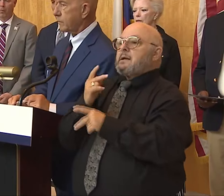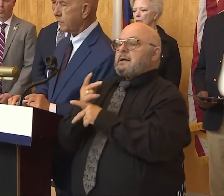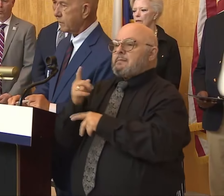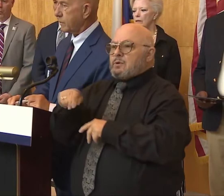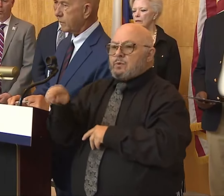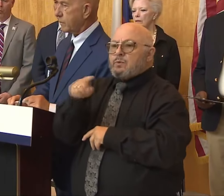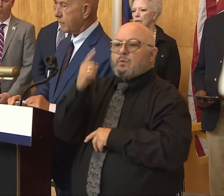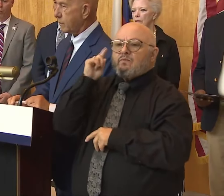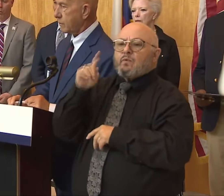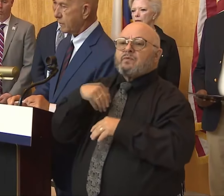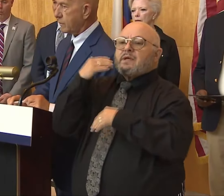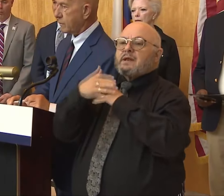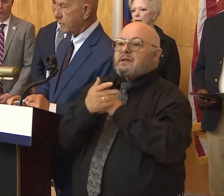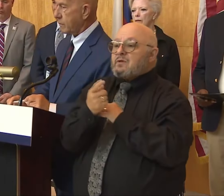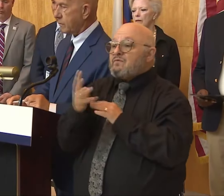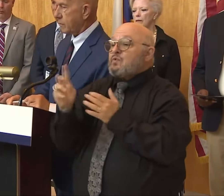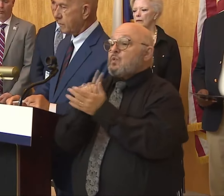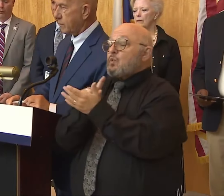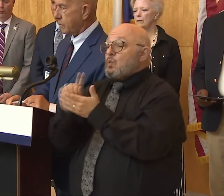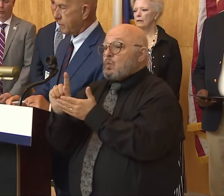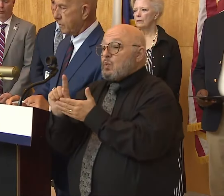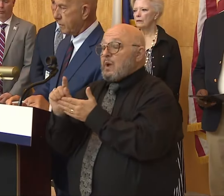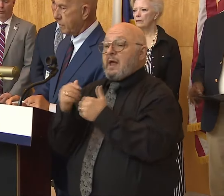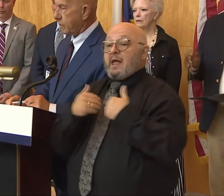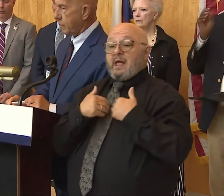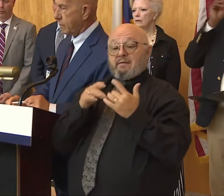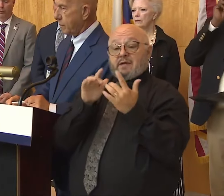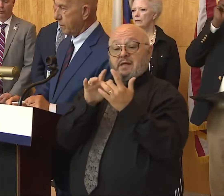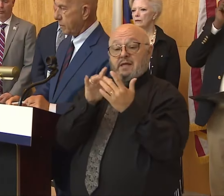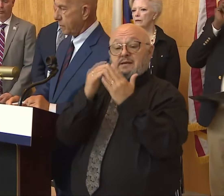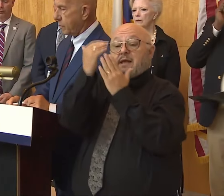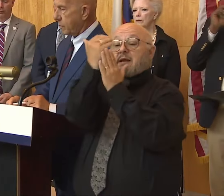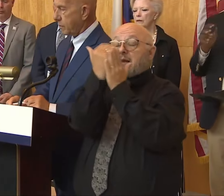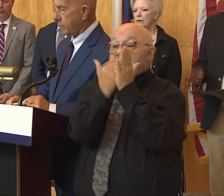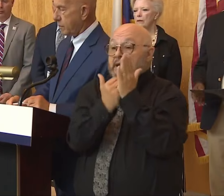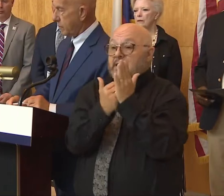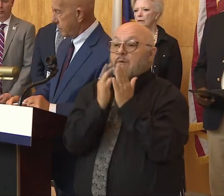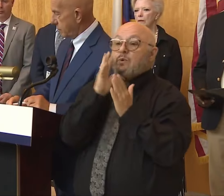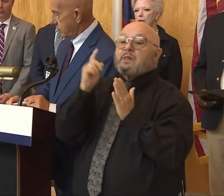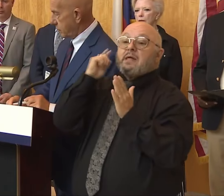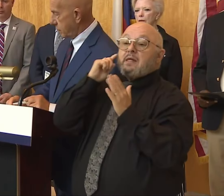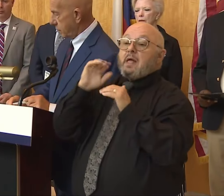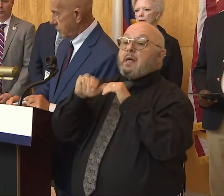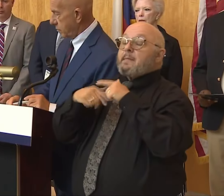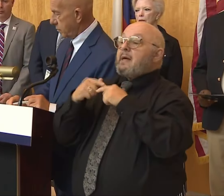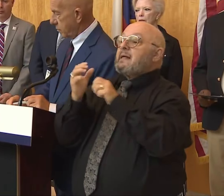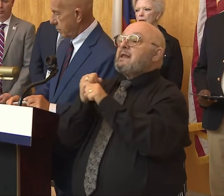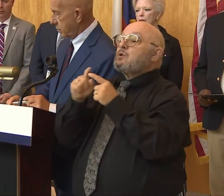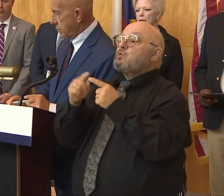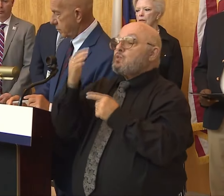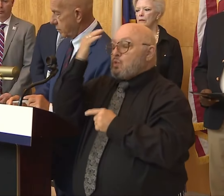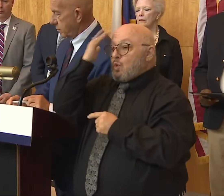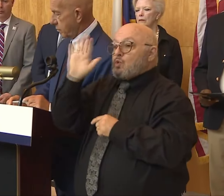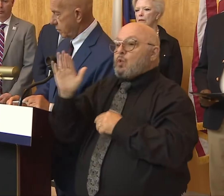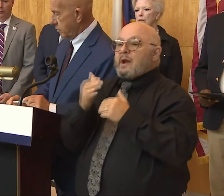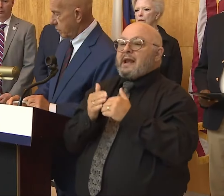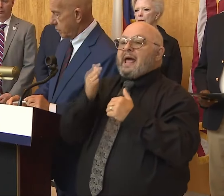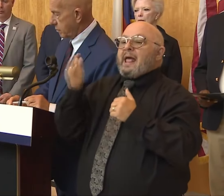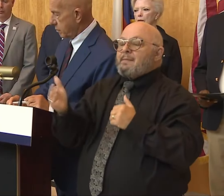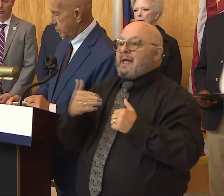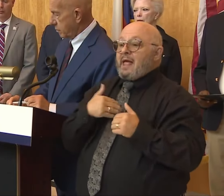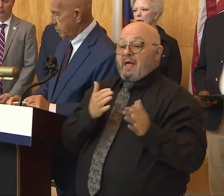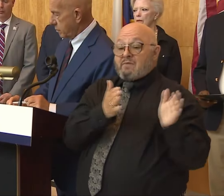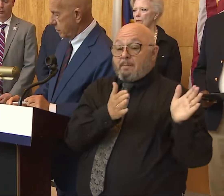good for the next few weeks. Have a contact list. We will hear about getting to know your neighbor. Have a plan